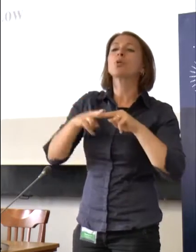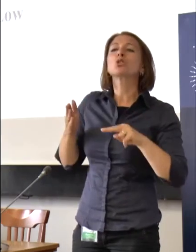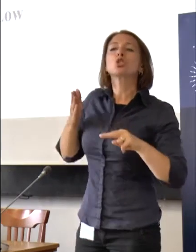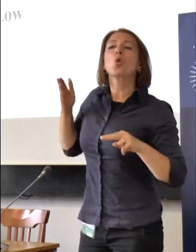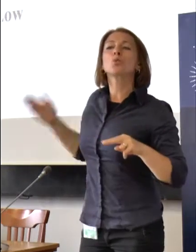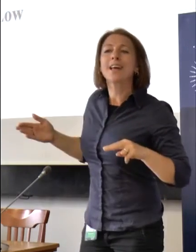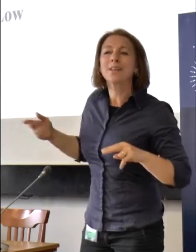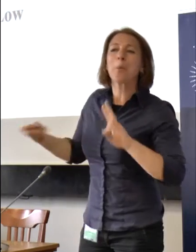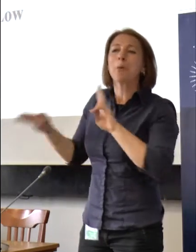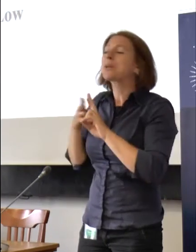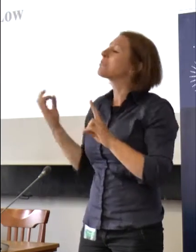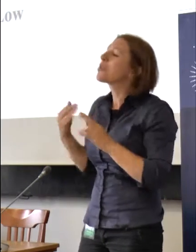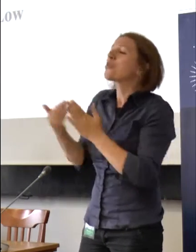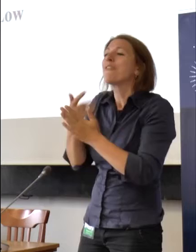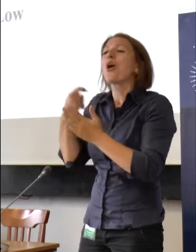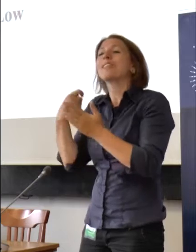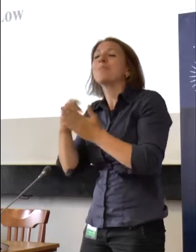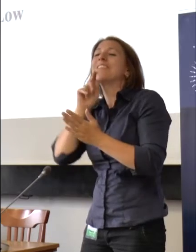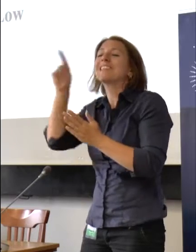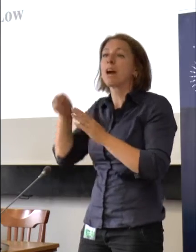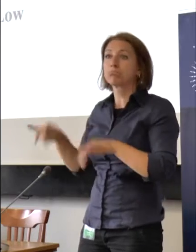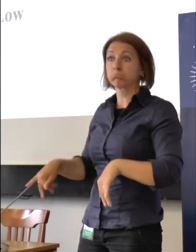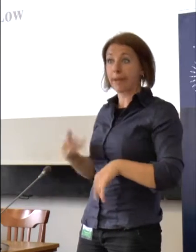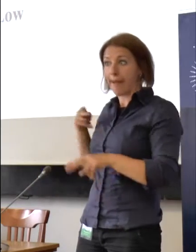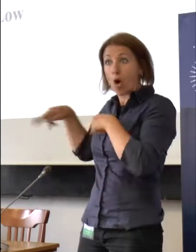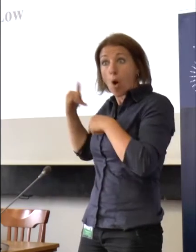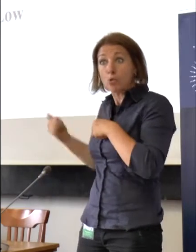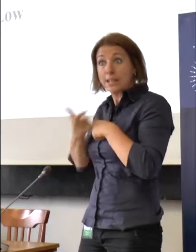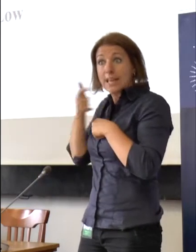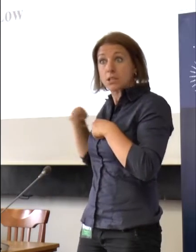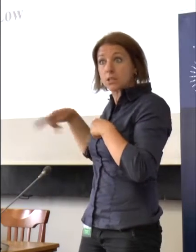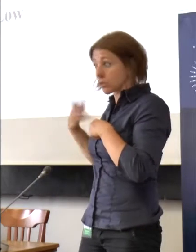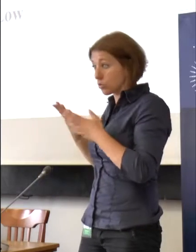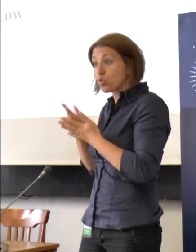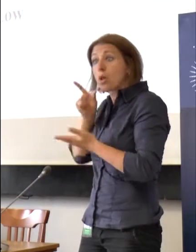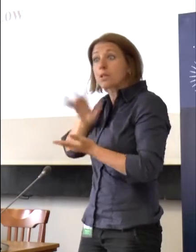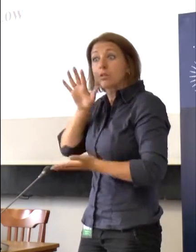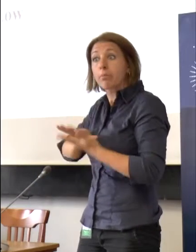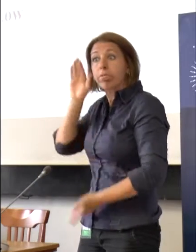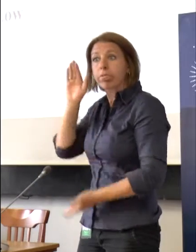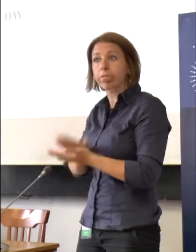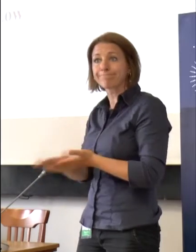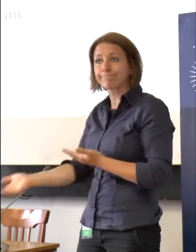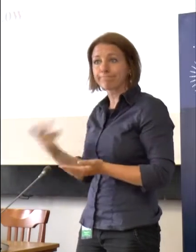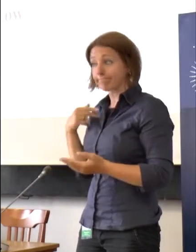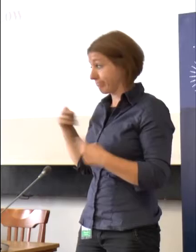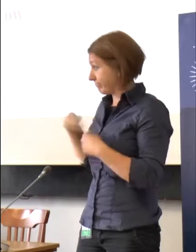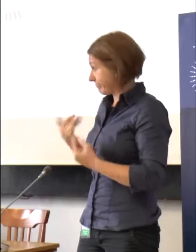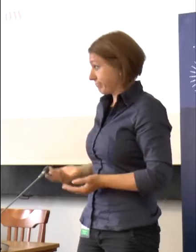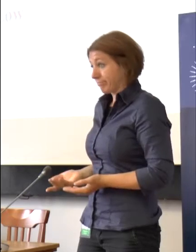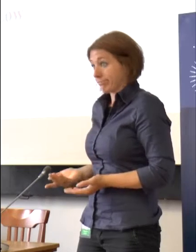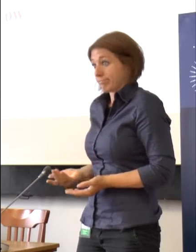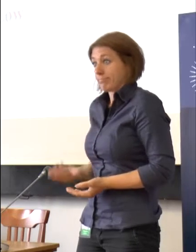become low languages again. So this was the drawback for the languages. But there's also, at